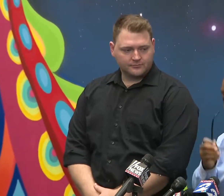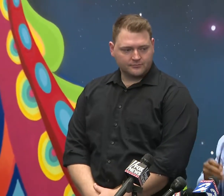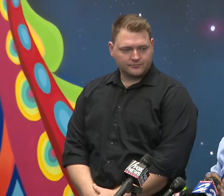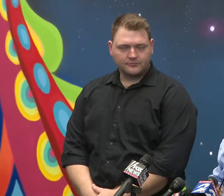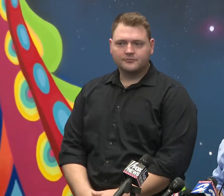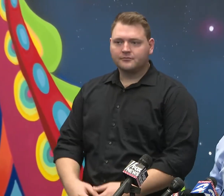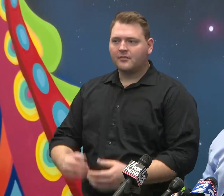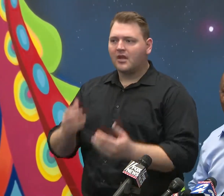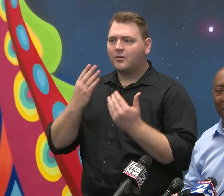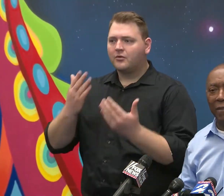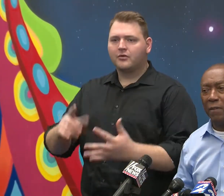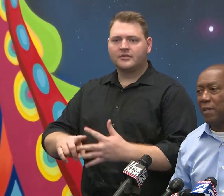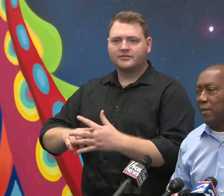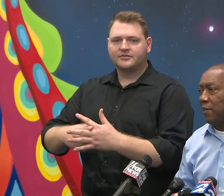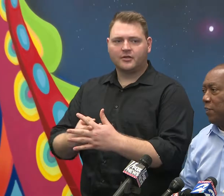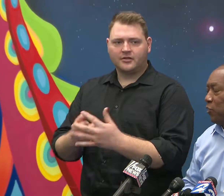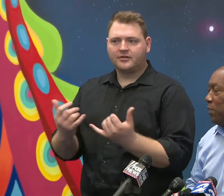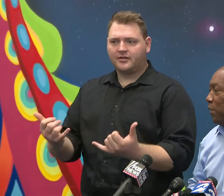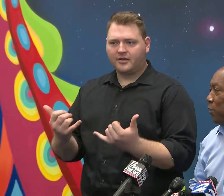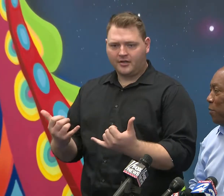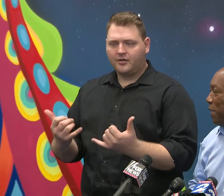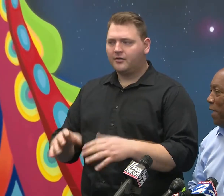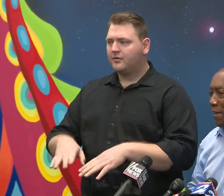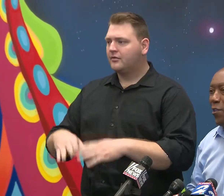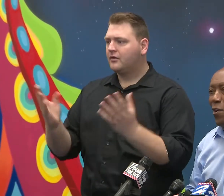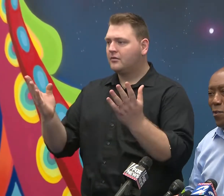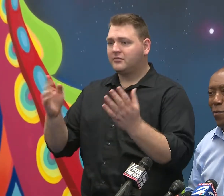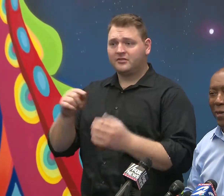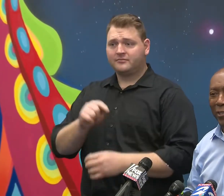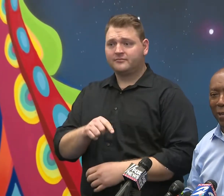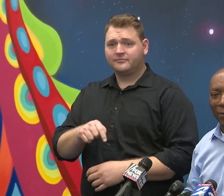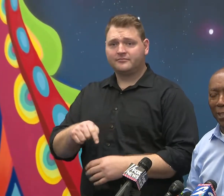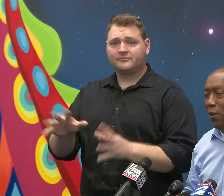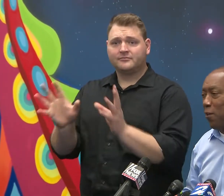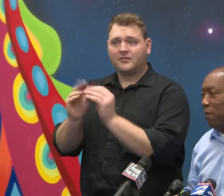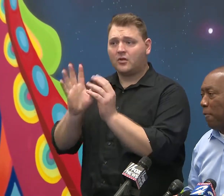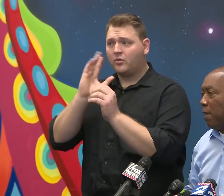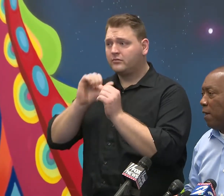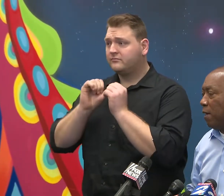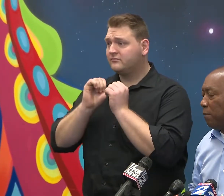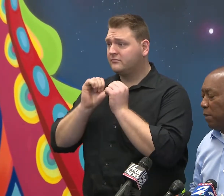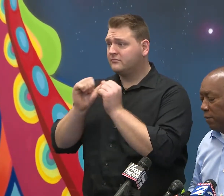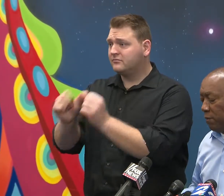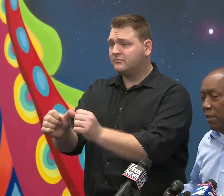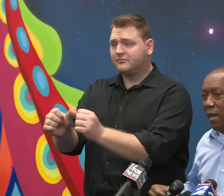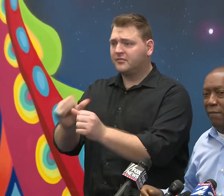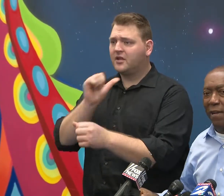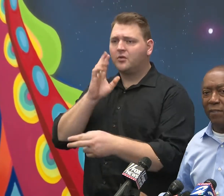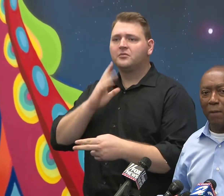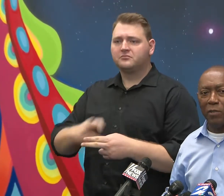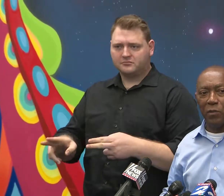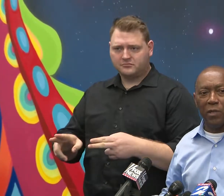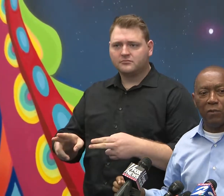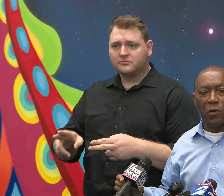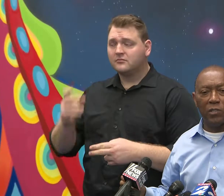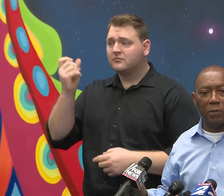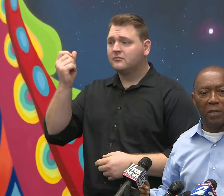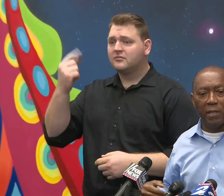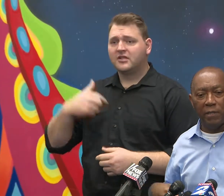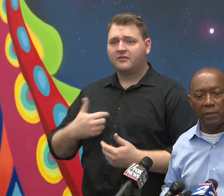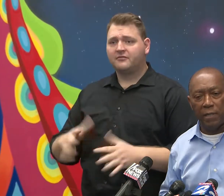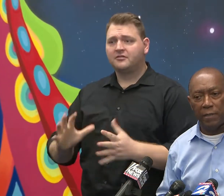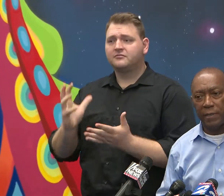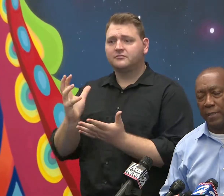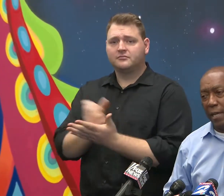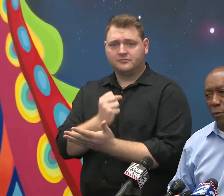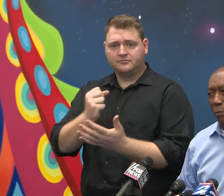Let me just get started, and this is not going to be a long press conference at all. But I've had the opportunity, of course, to be